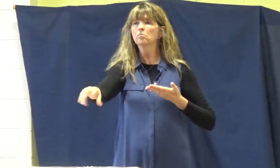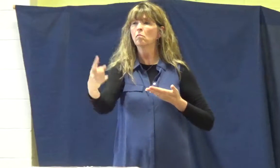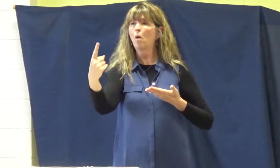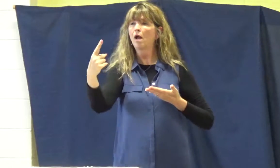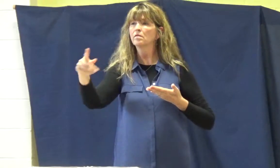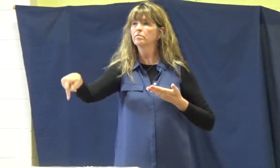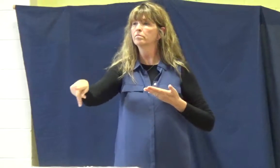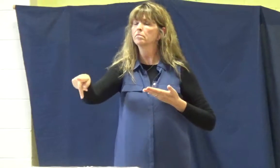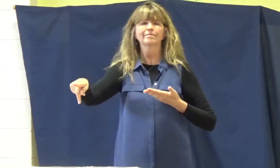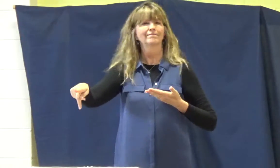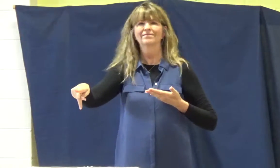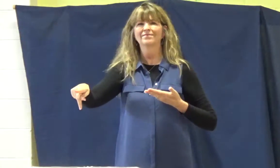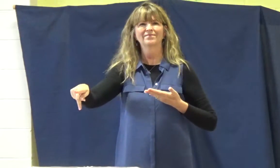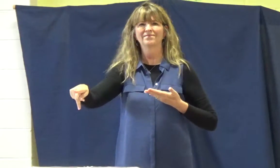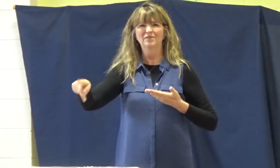So kind of in the same